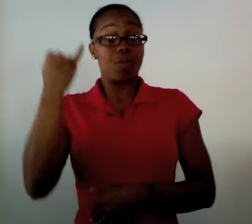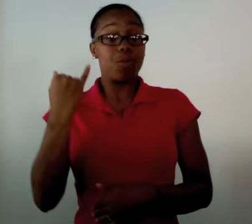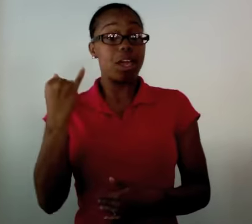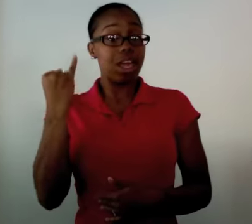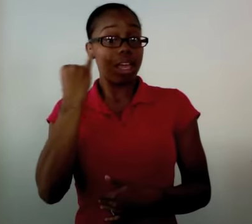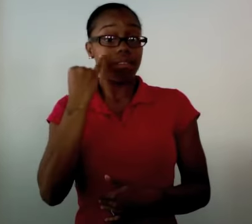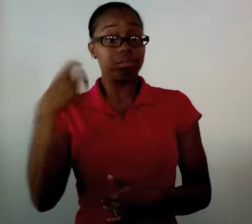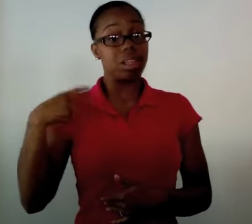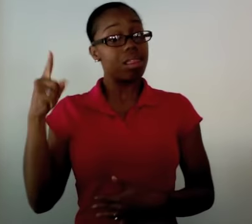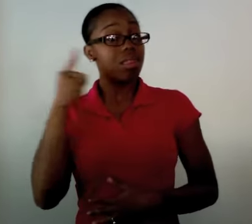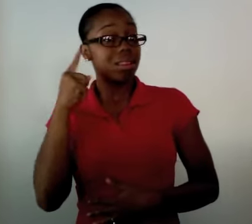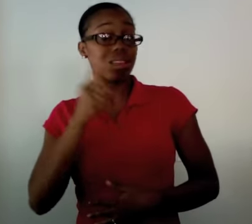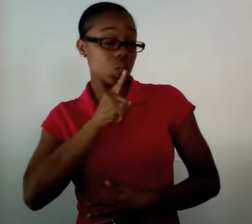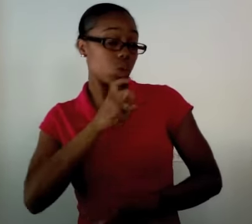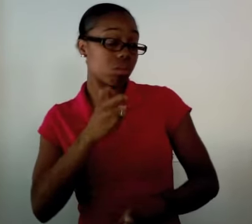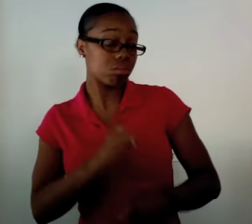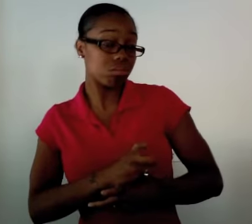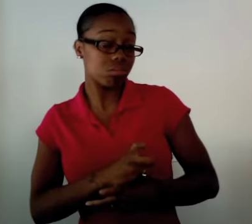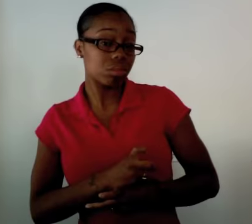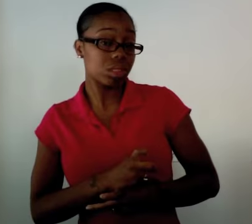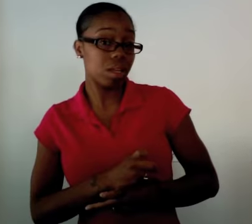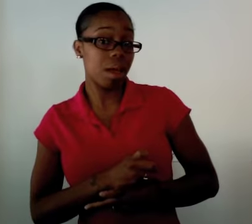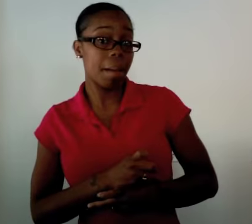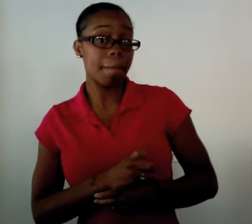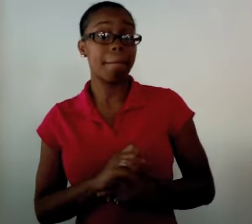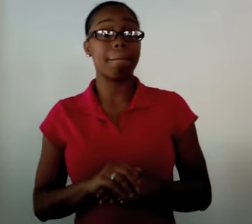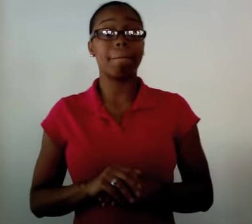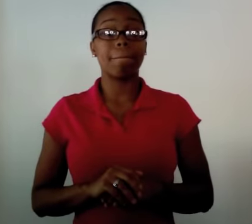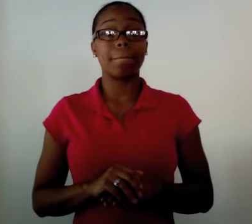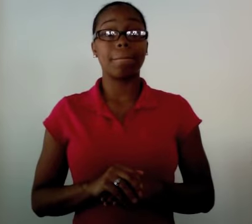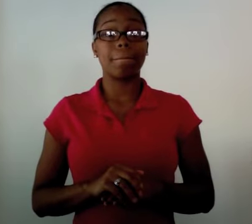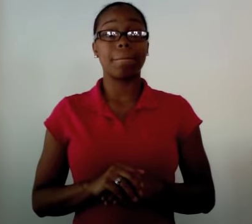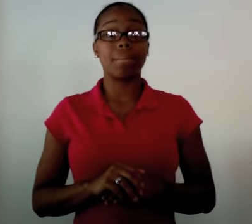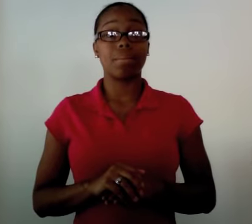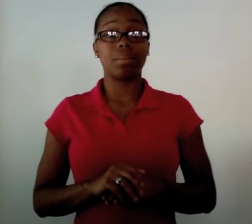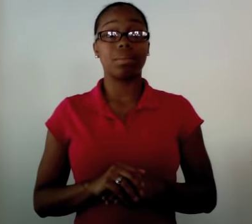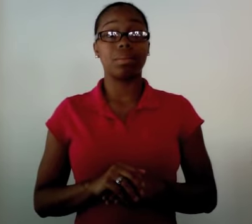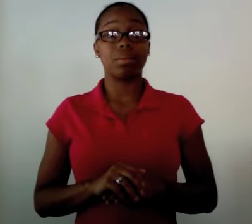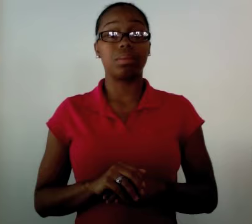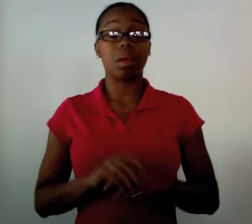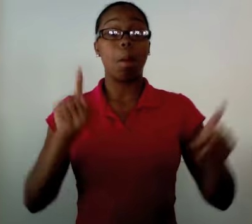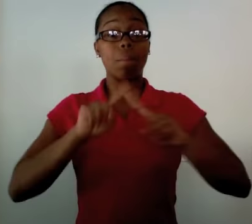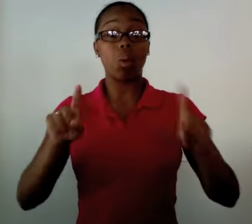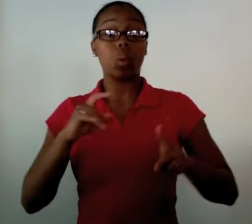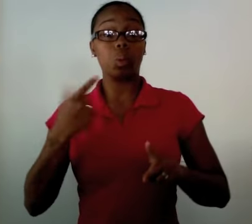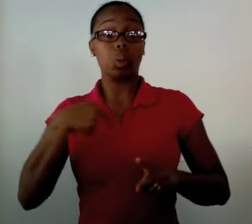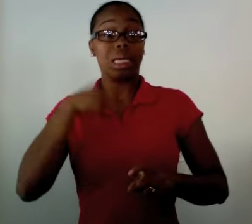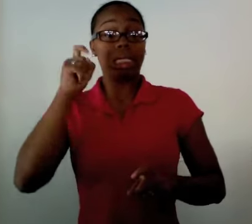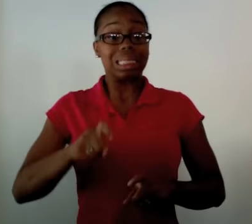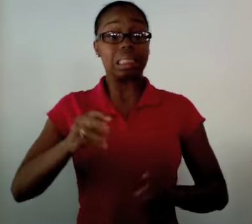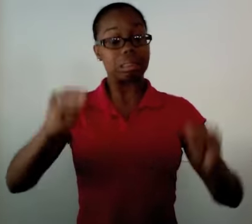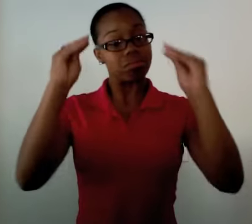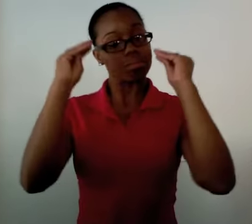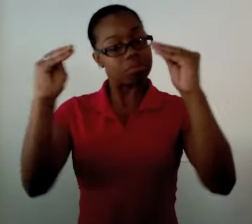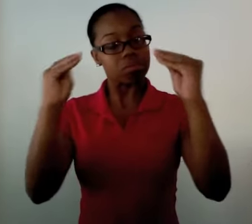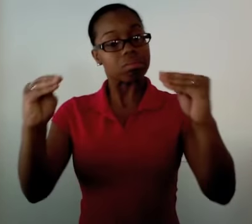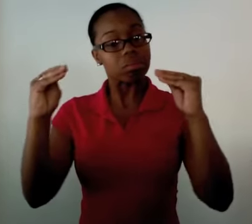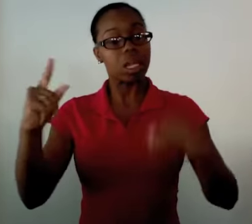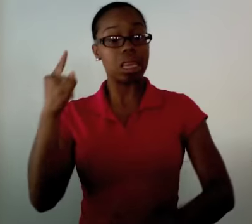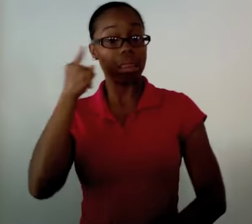its heart. That's why we need to teach listening in our schools as a skill. Why is it